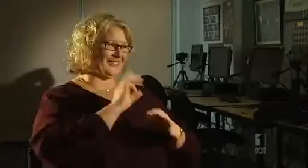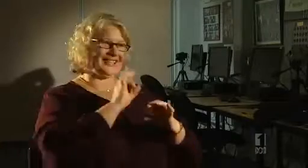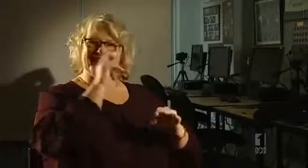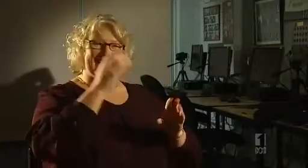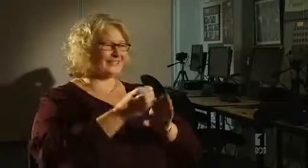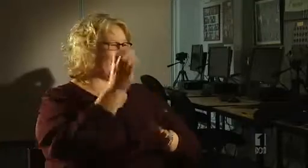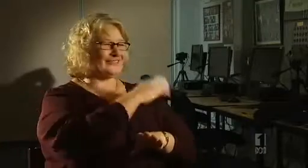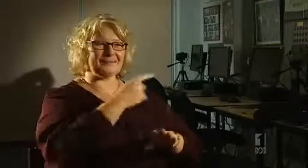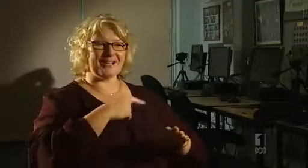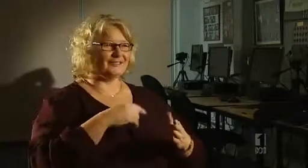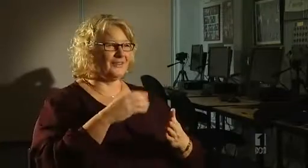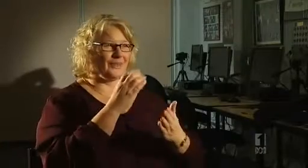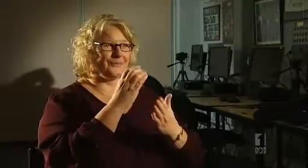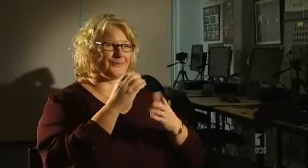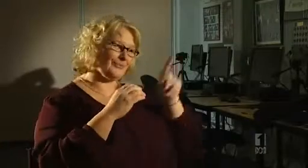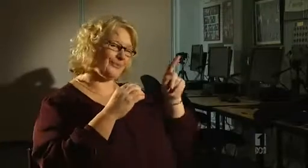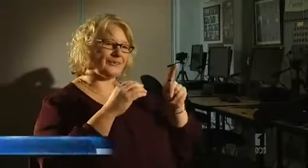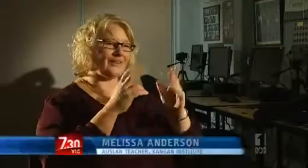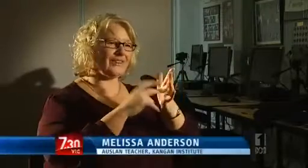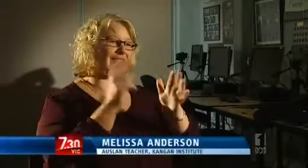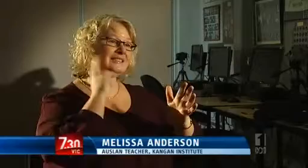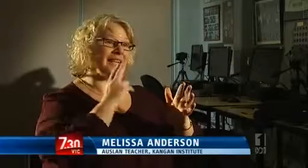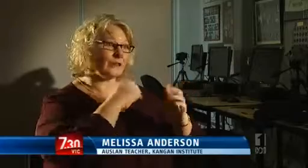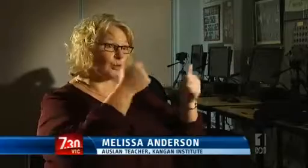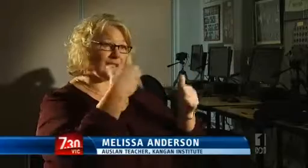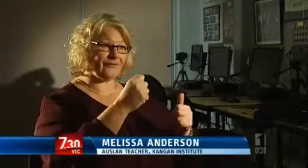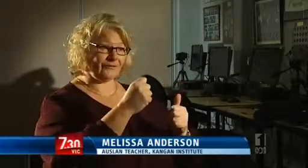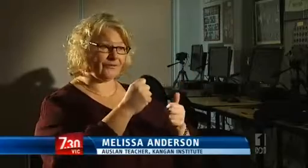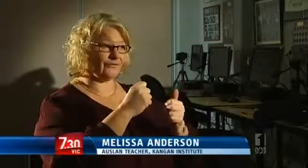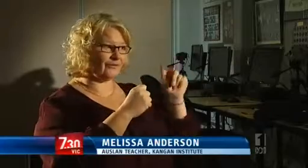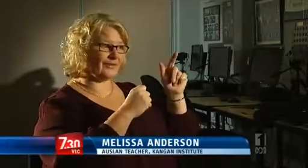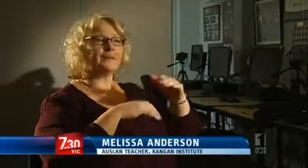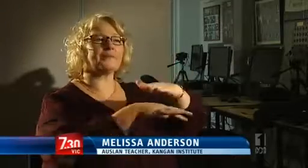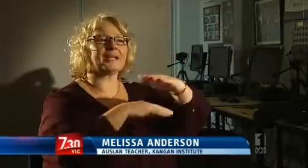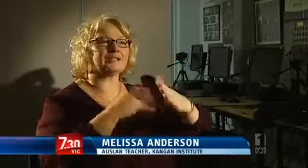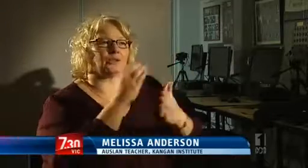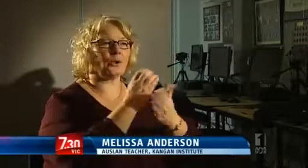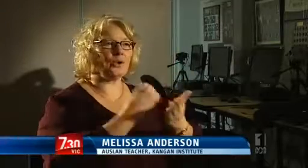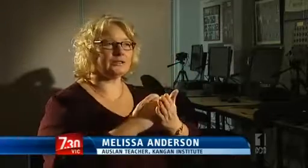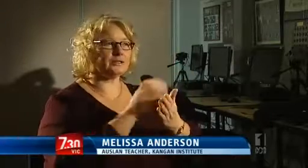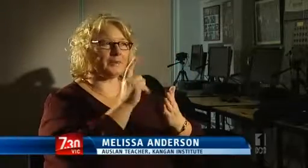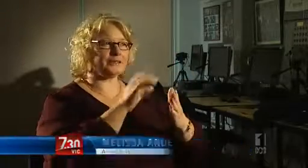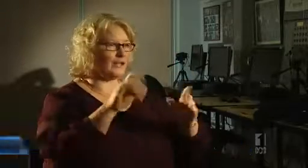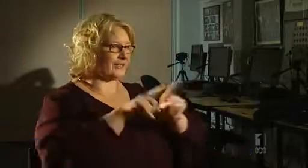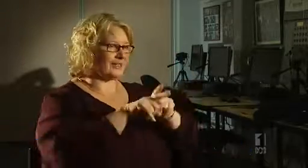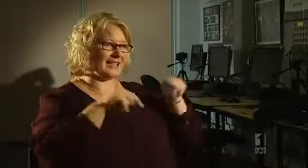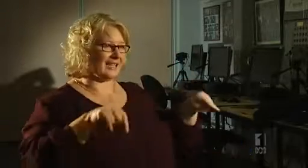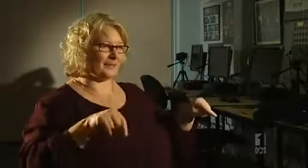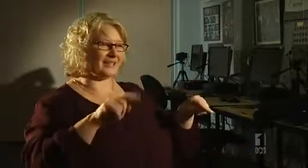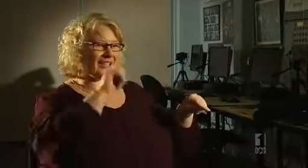No, absolutely not. No, they can't sort of transfer, if you like, to Vic Deaf. I mean, it's great. They do have courses there, but they're very, very basic courses.